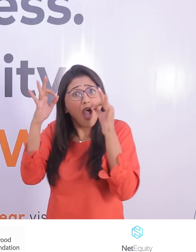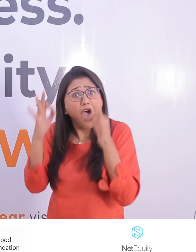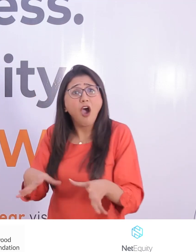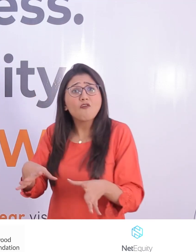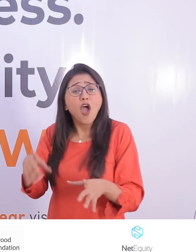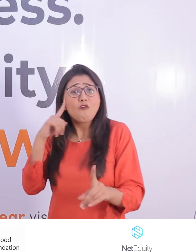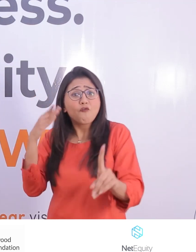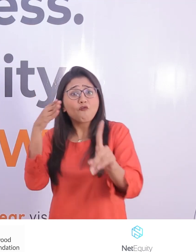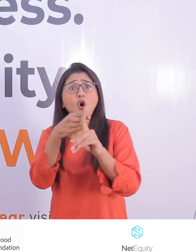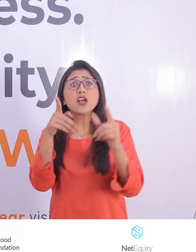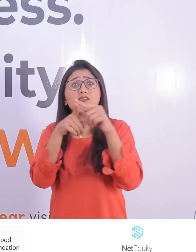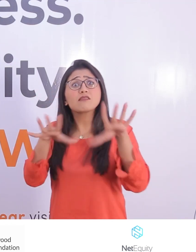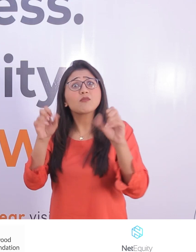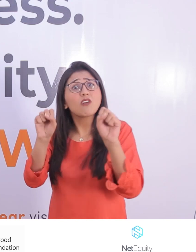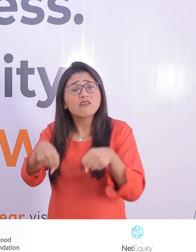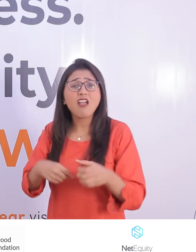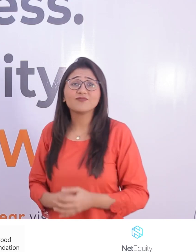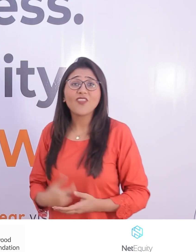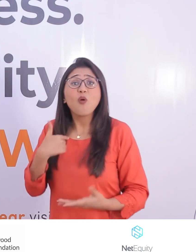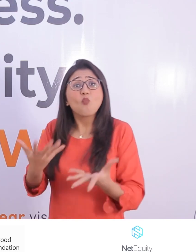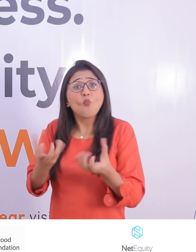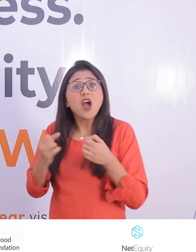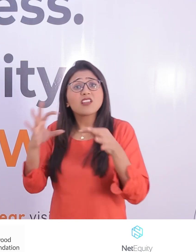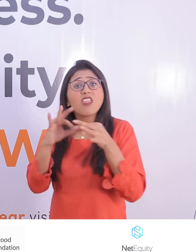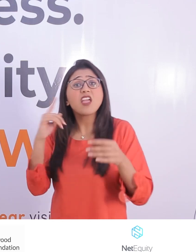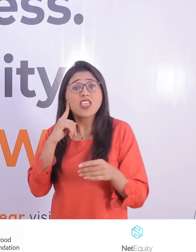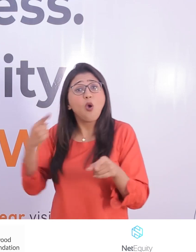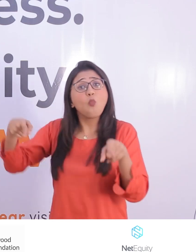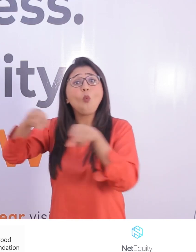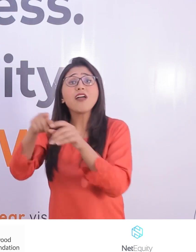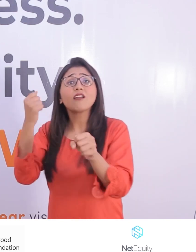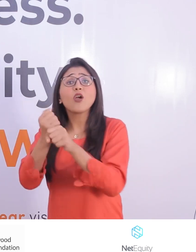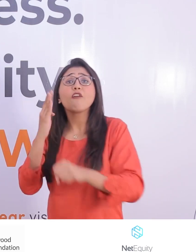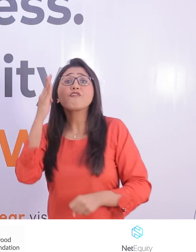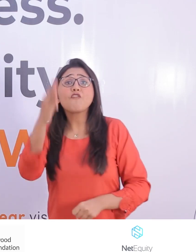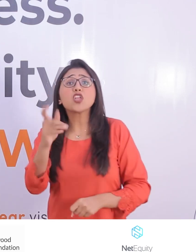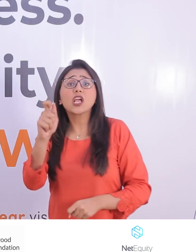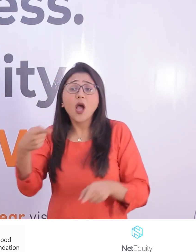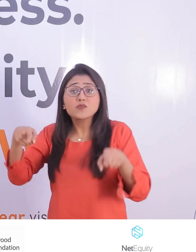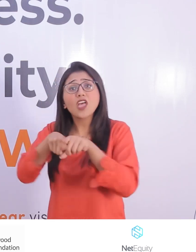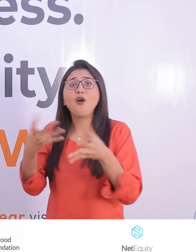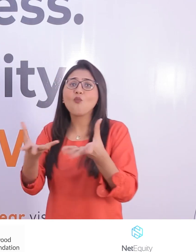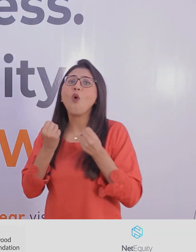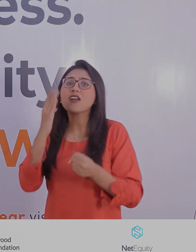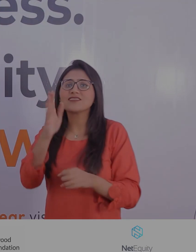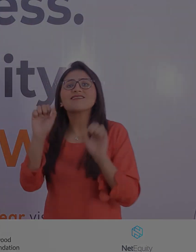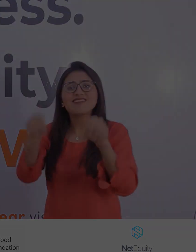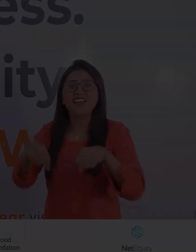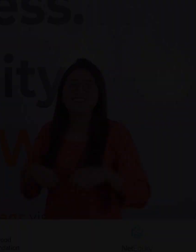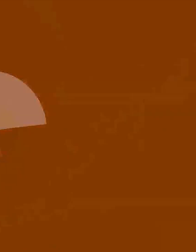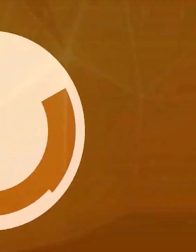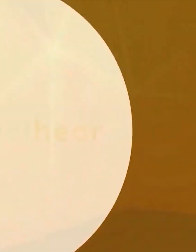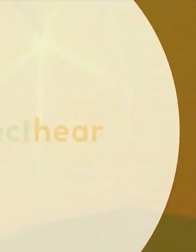for people with disabilities. And we're excited to work with them even more increasingly in the future.